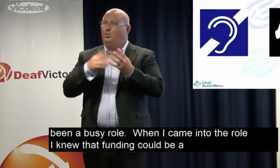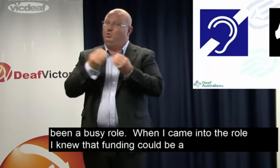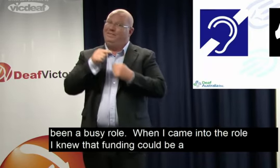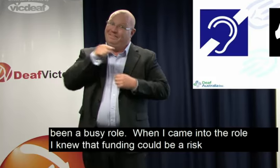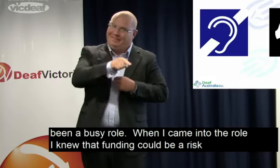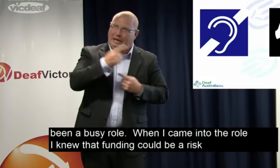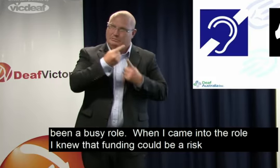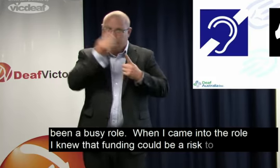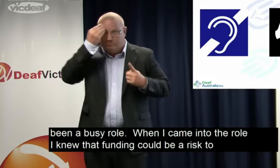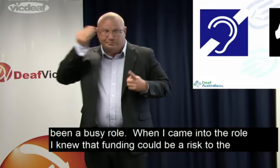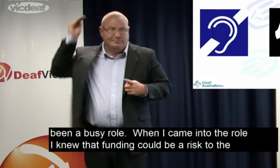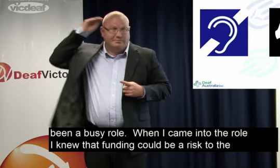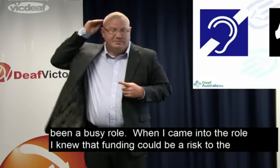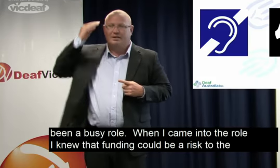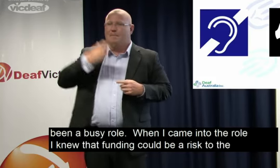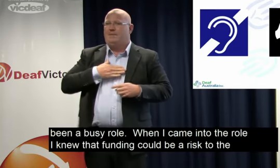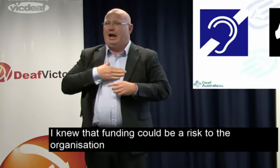see it survive. And with that in mind,